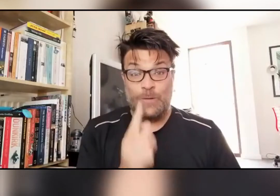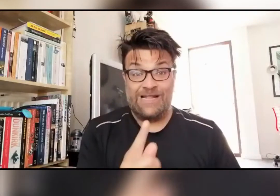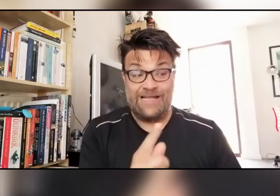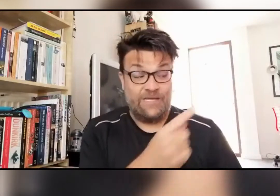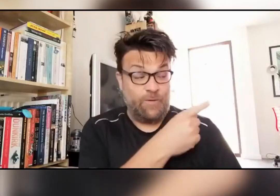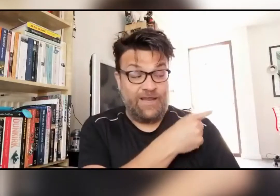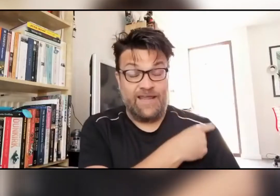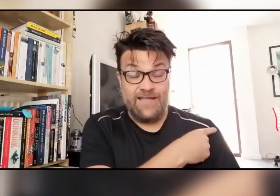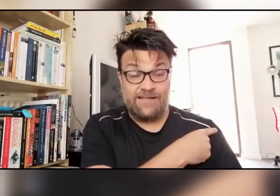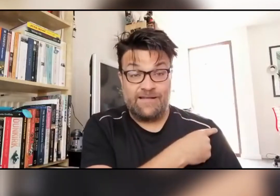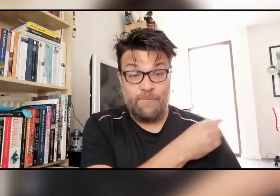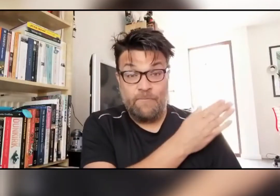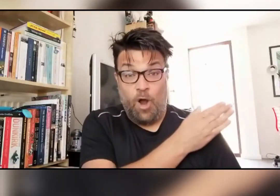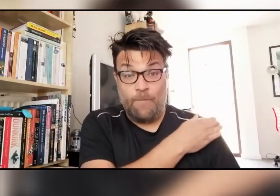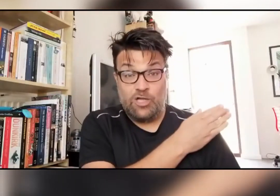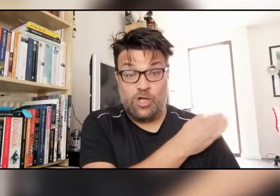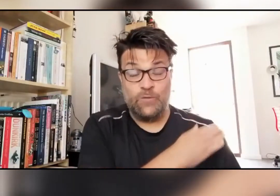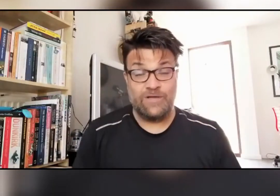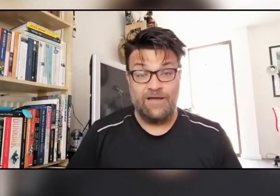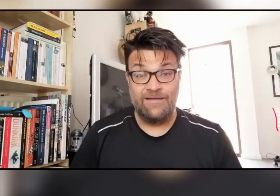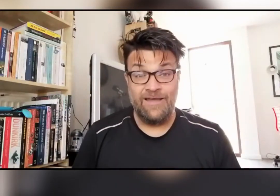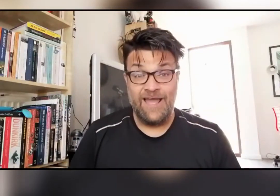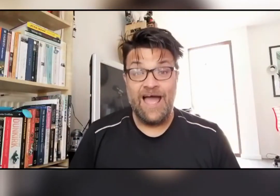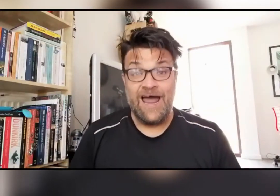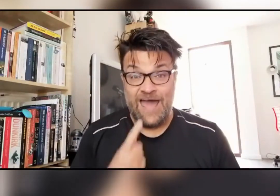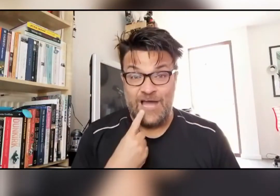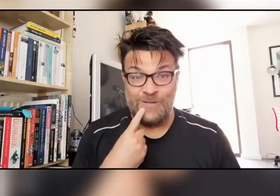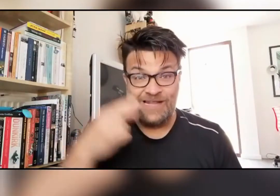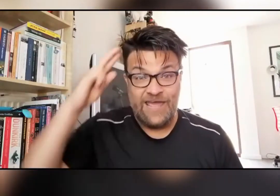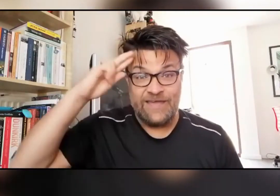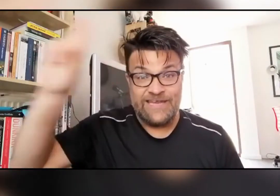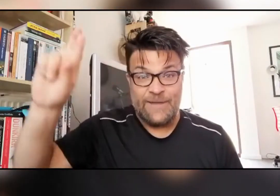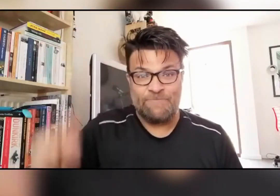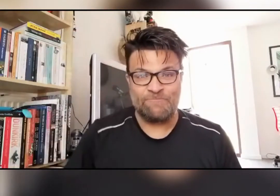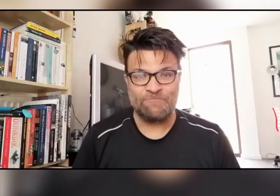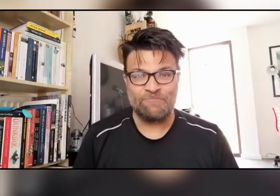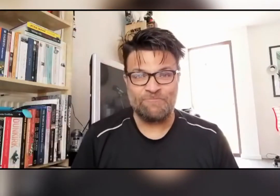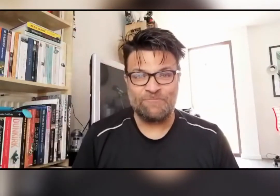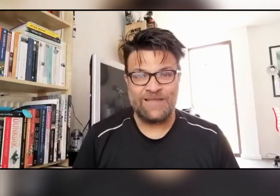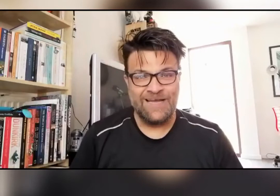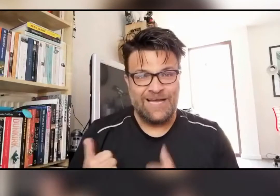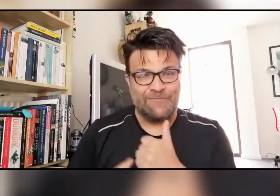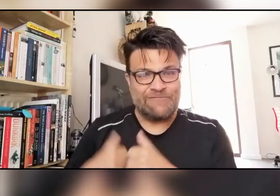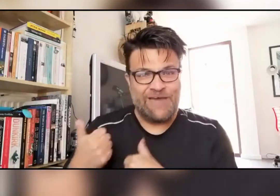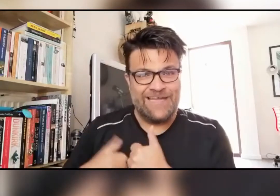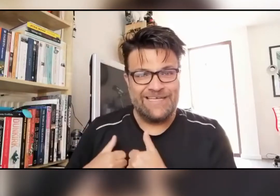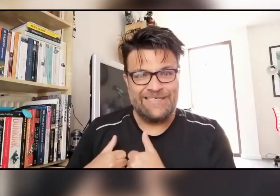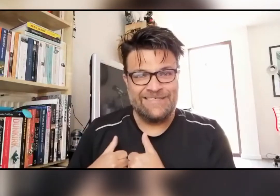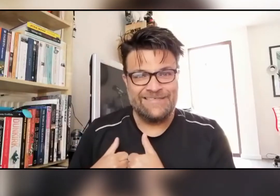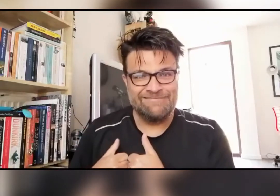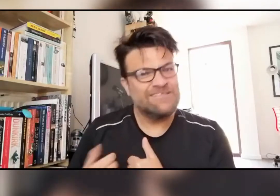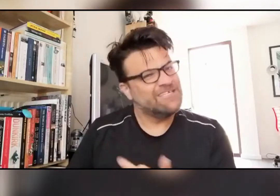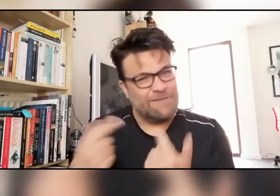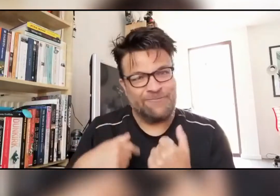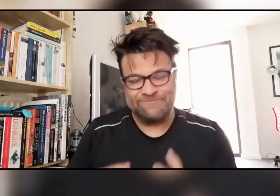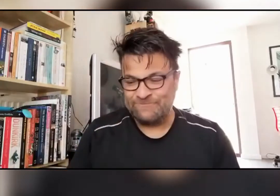will see what it is on my shoulder, and I will say the name. Are we ready? Come on.